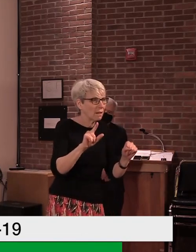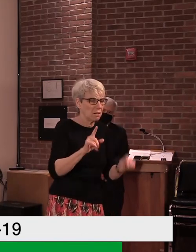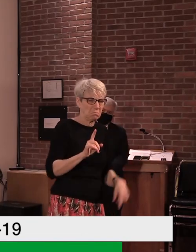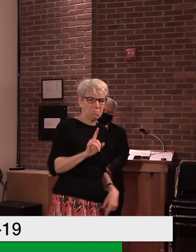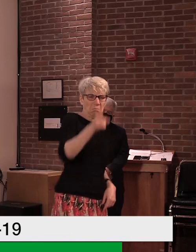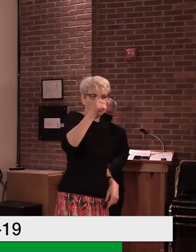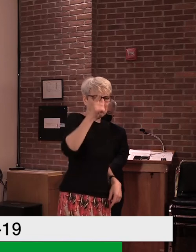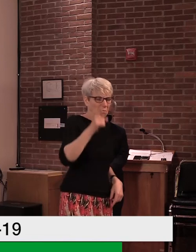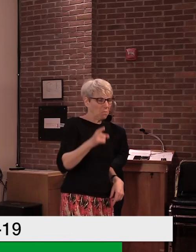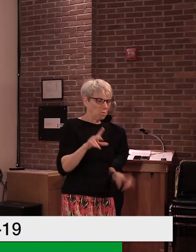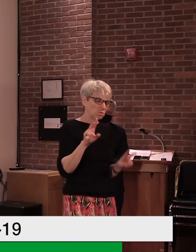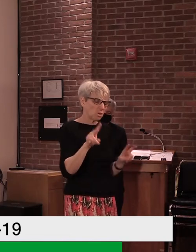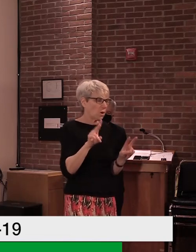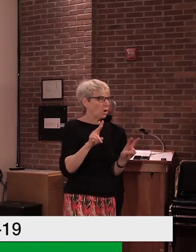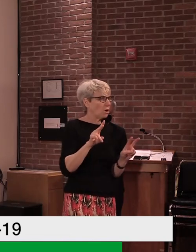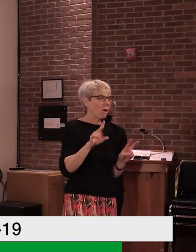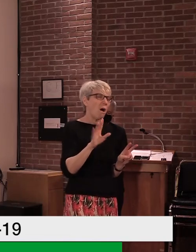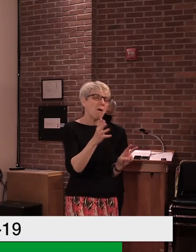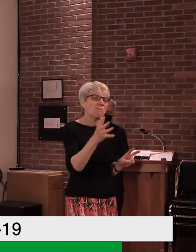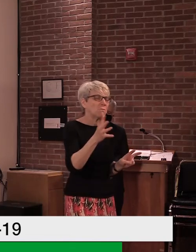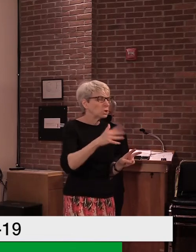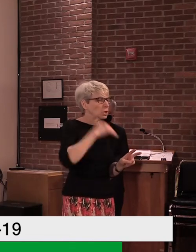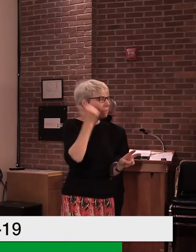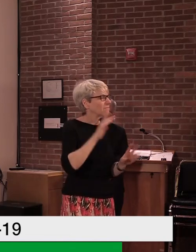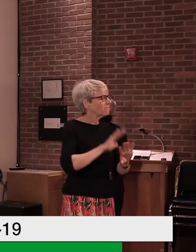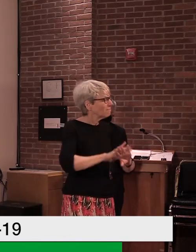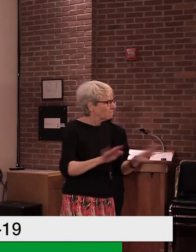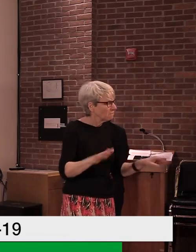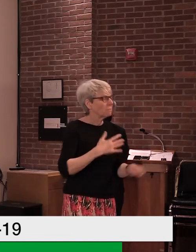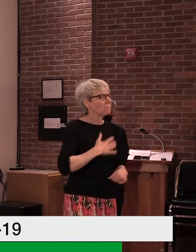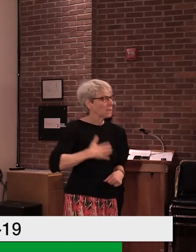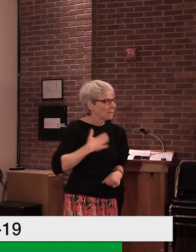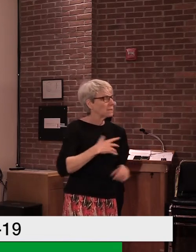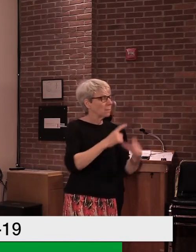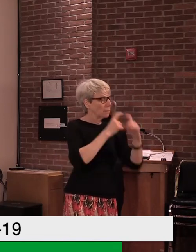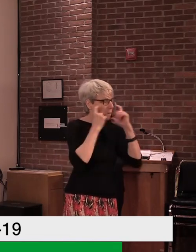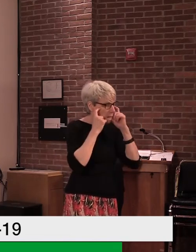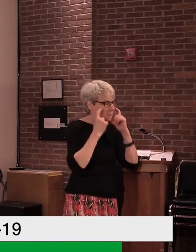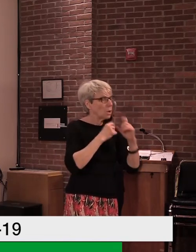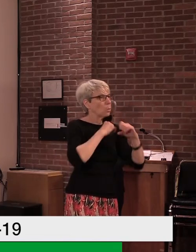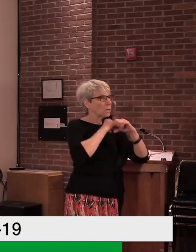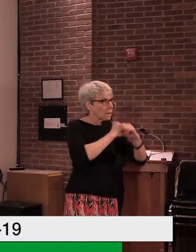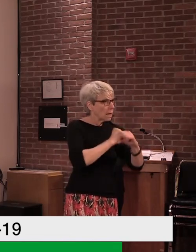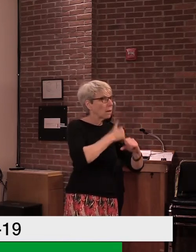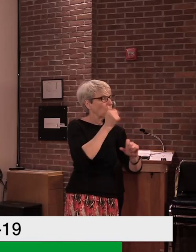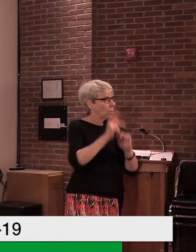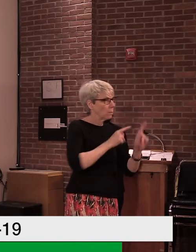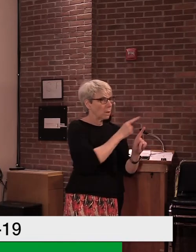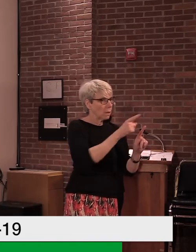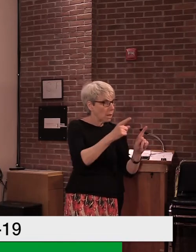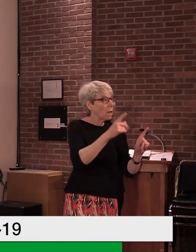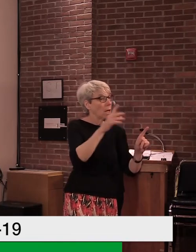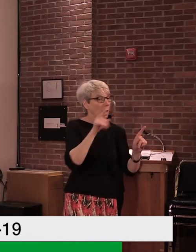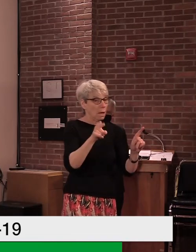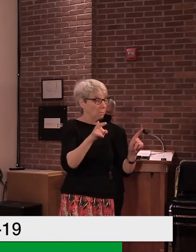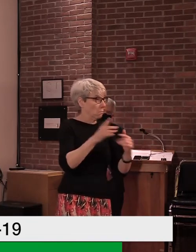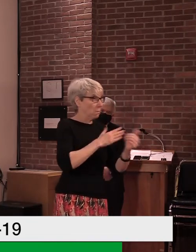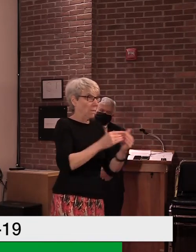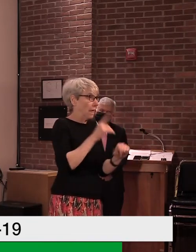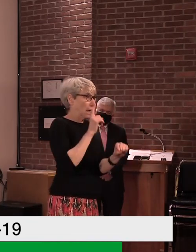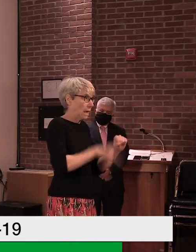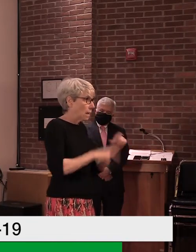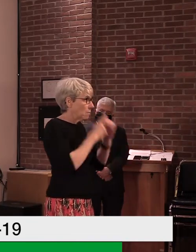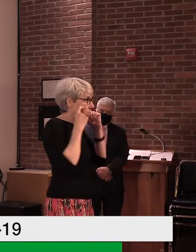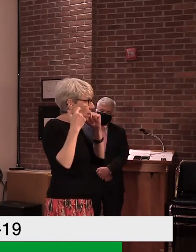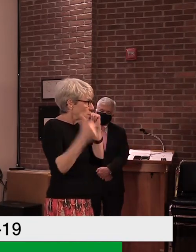shame. One of the many reasons we wear a mask is to protect others who cannot. This will support